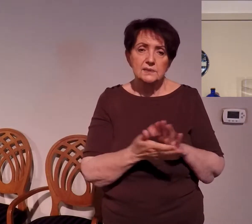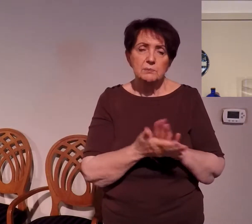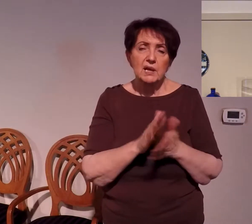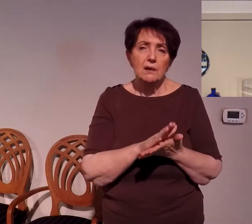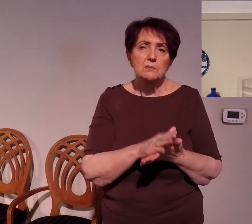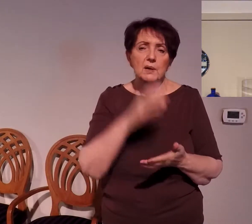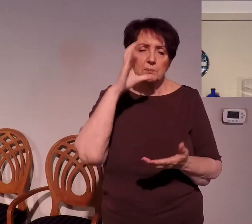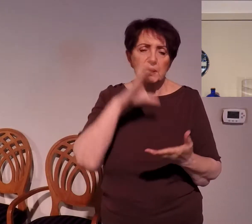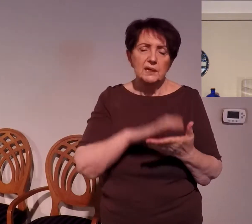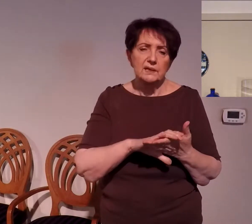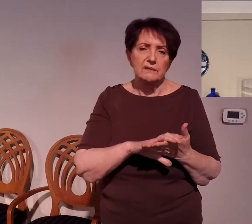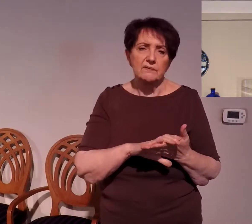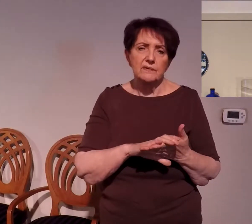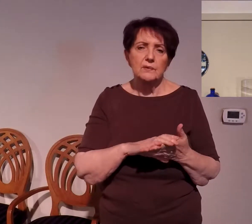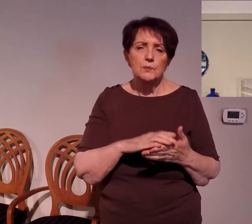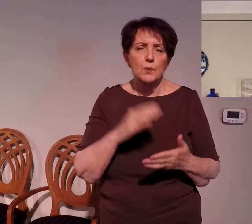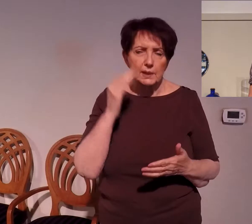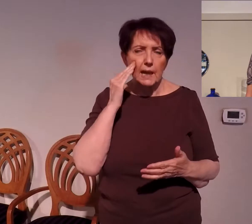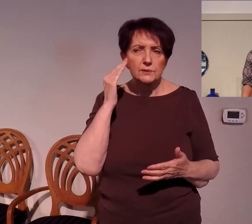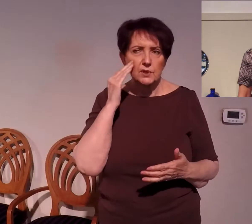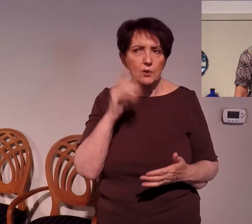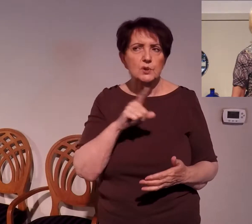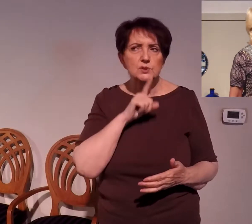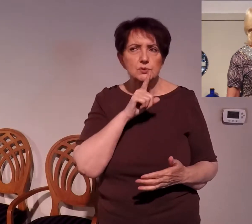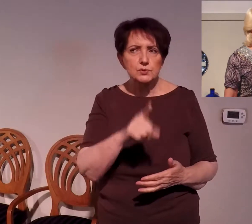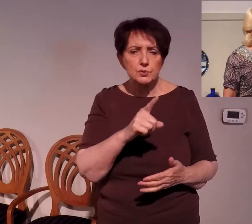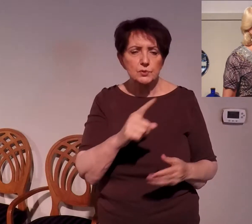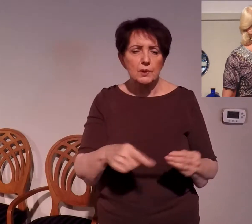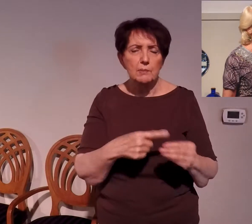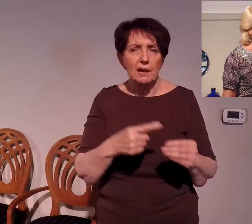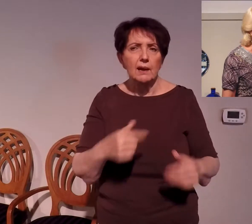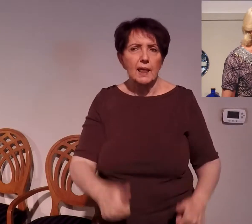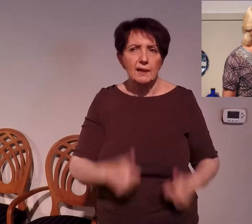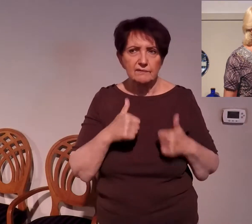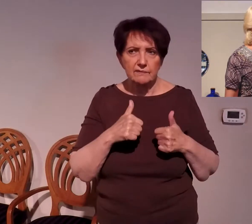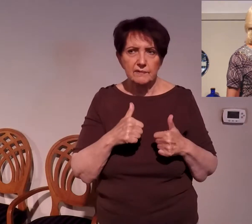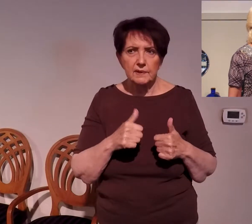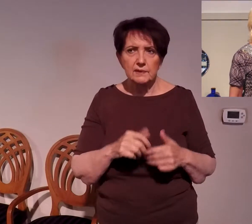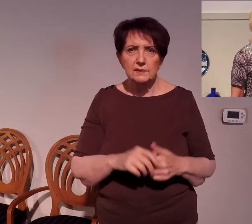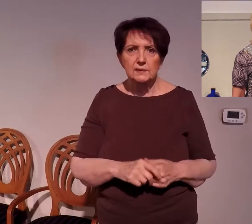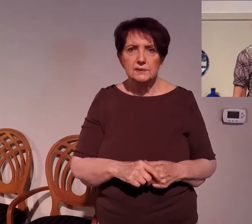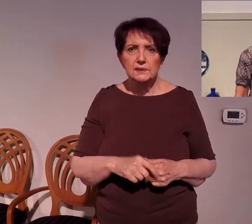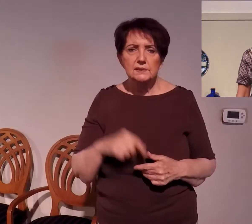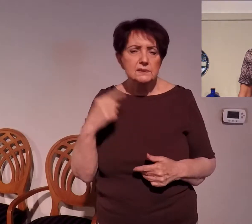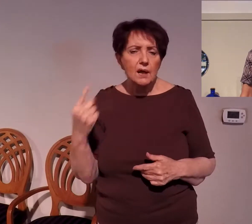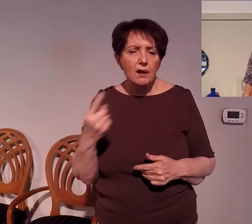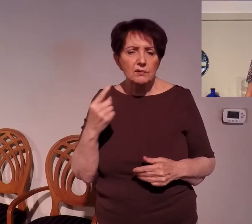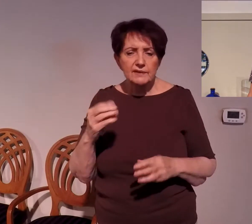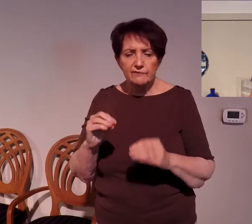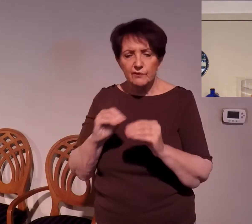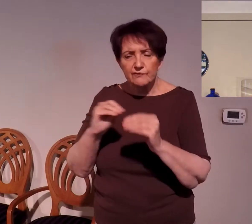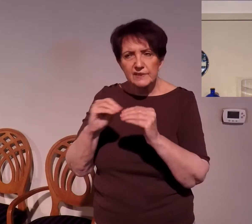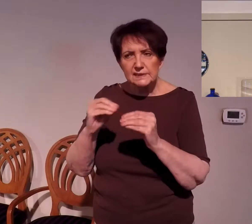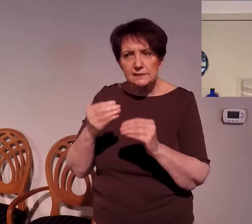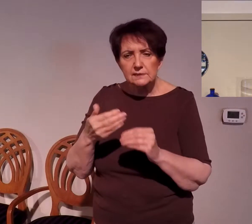life. And so spiritual mind treatment isn't just for fixing something or healing something or building a